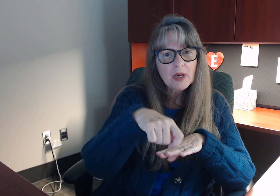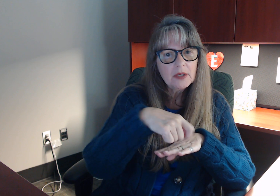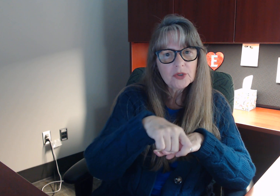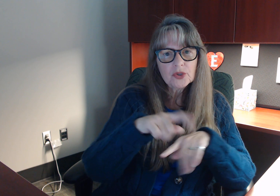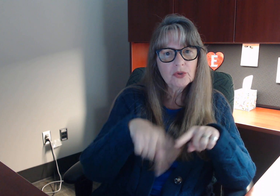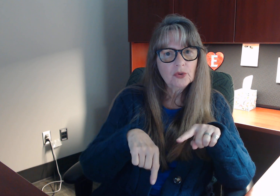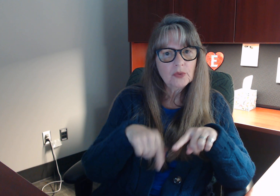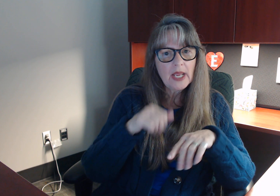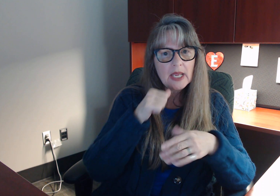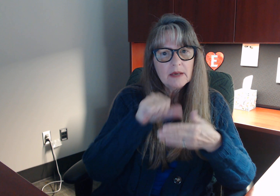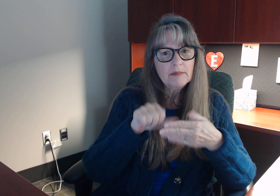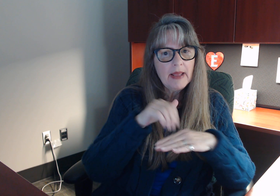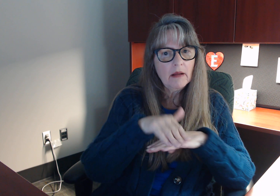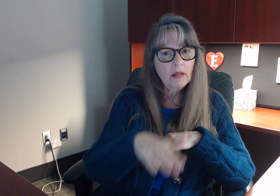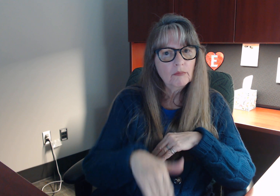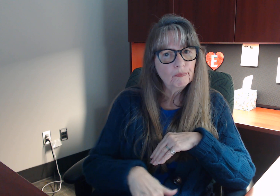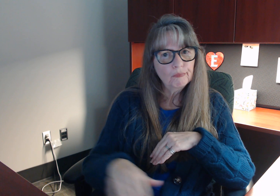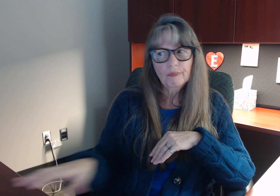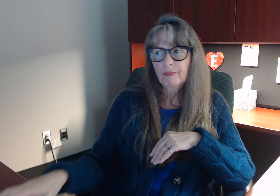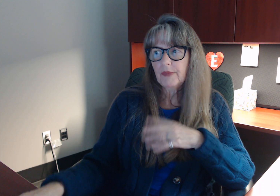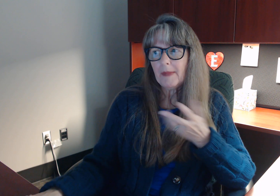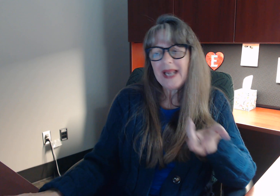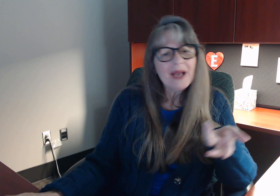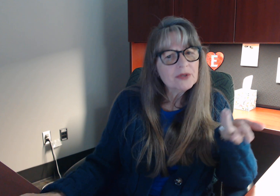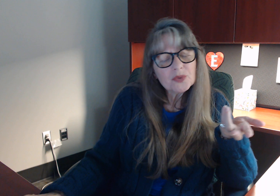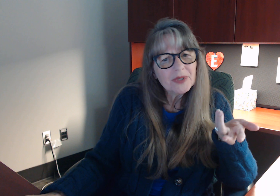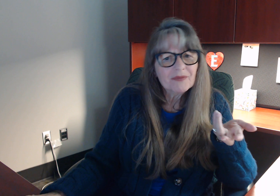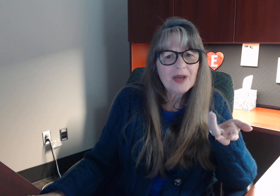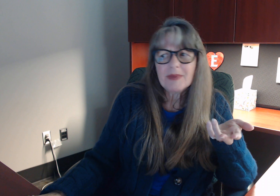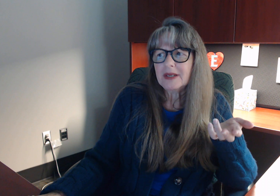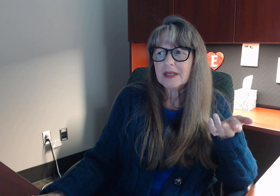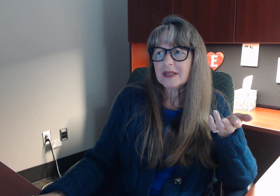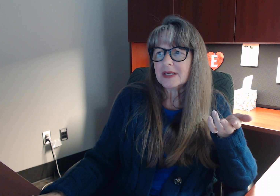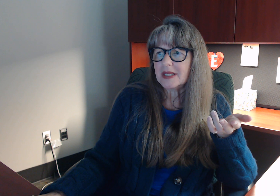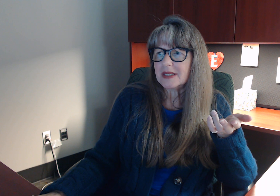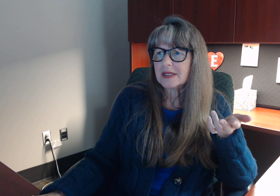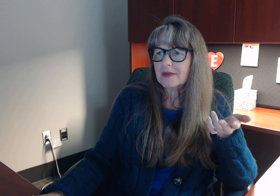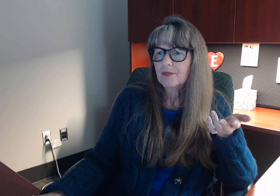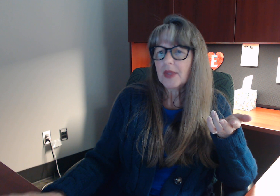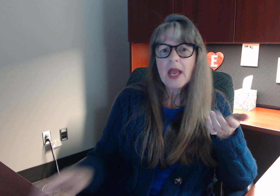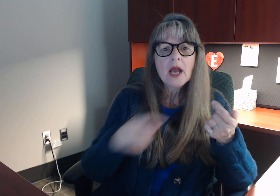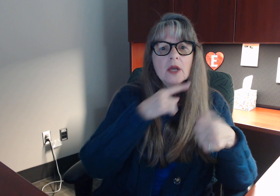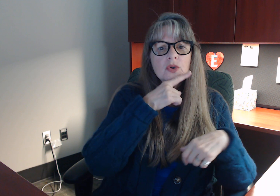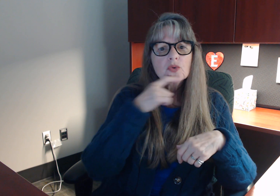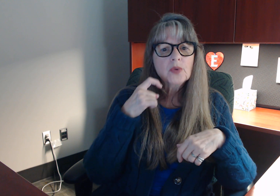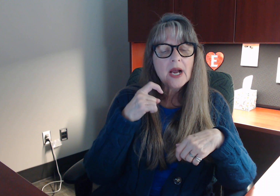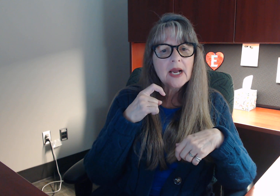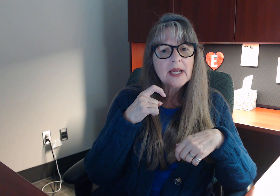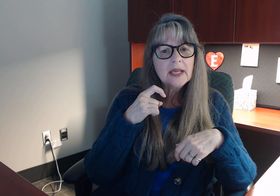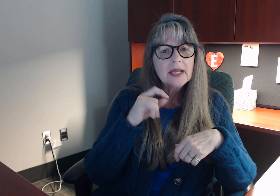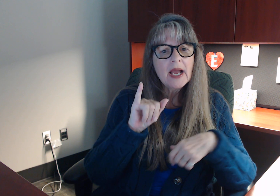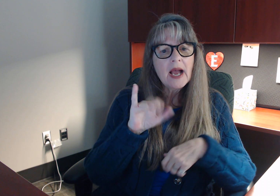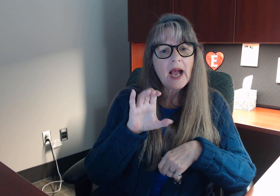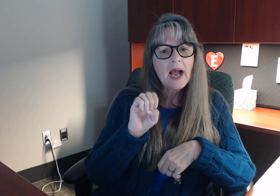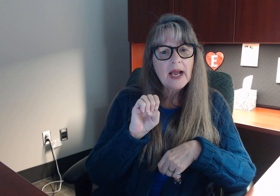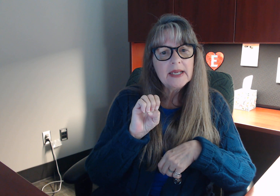polish you can't mail. I mean, I just wouldn't have thought about any of these things. Dry